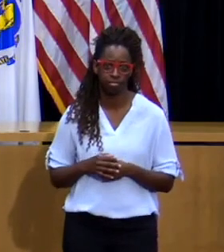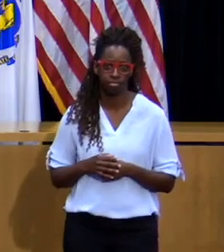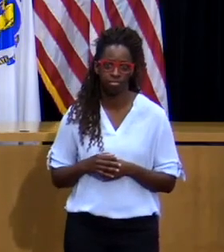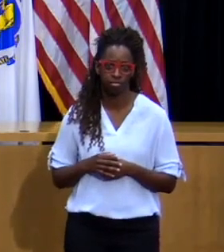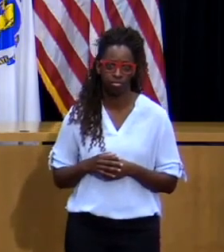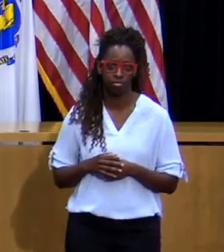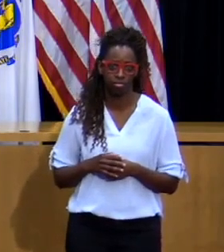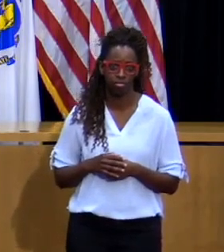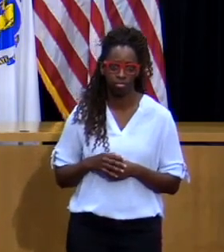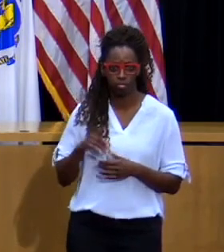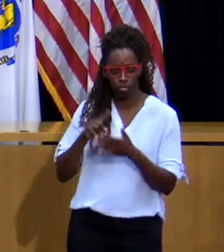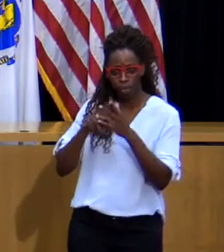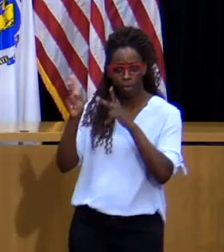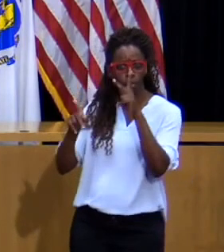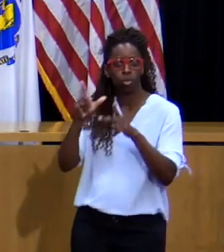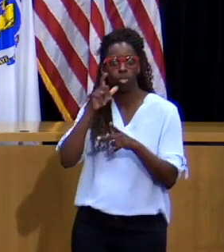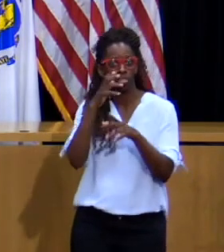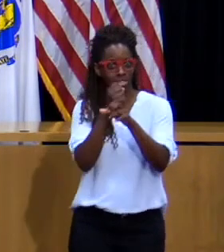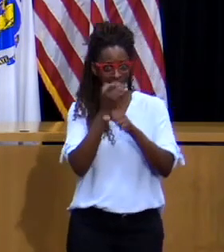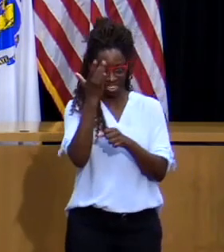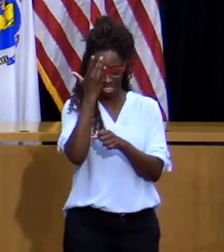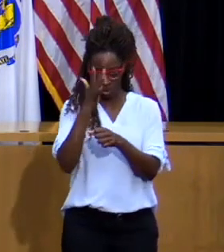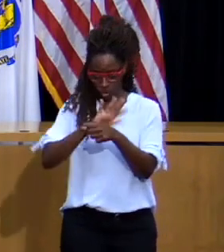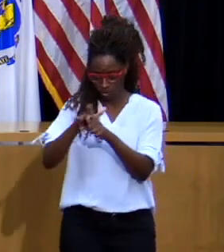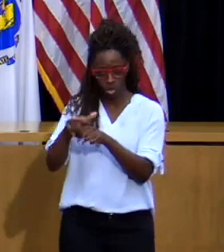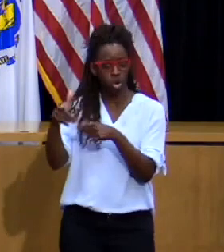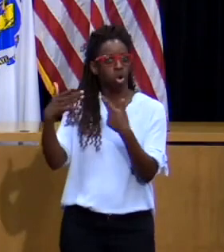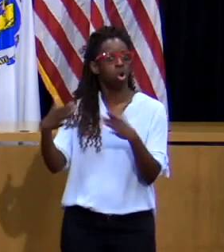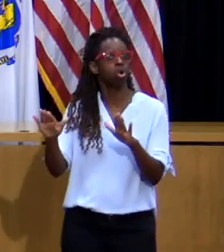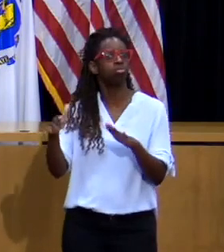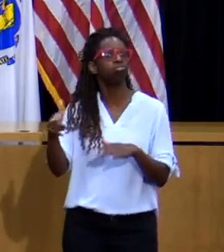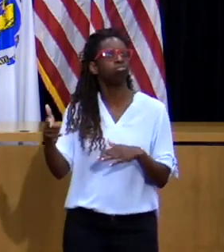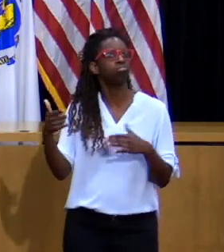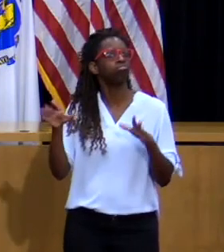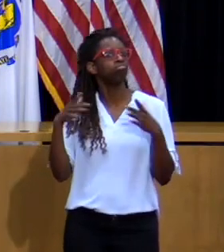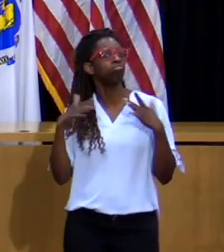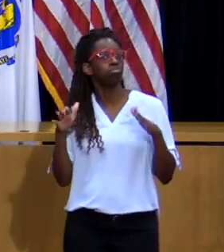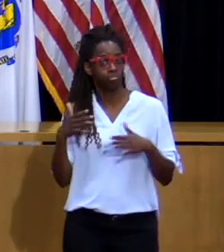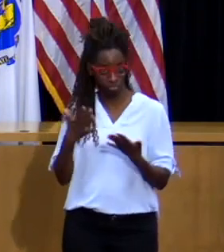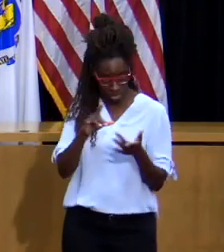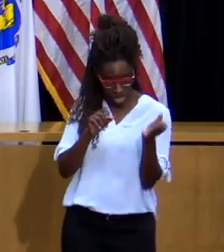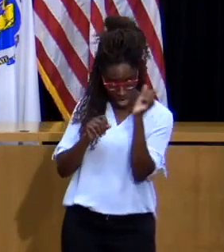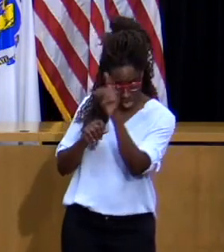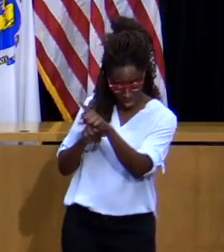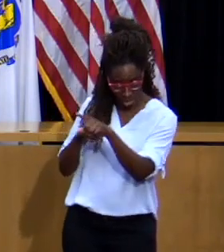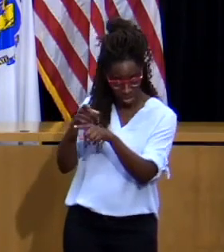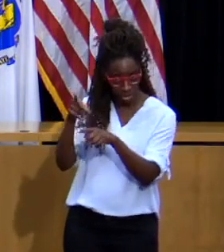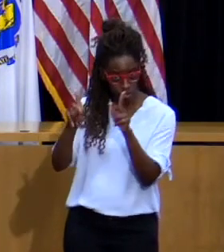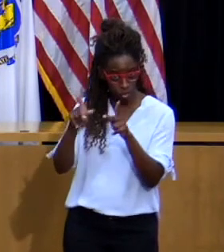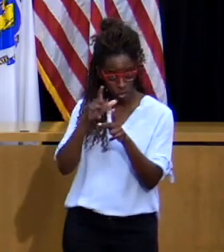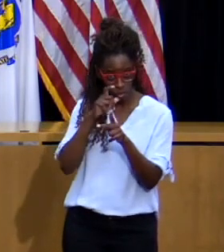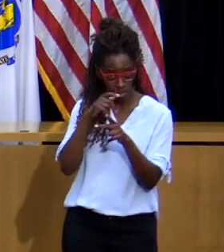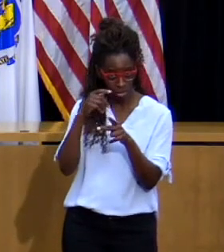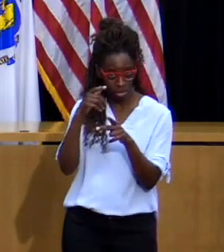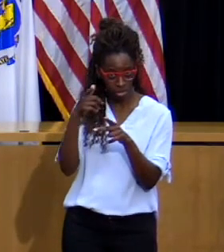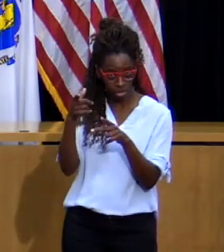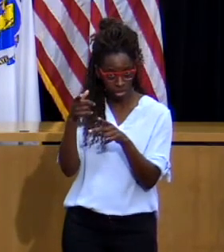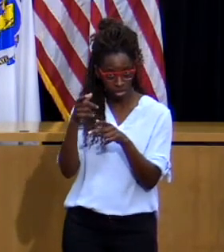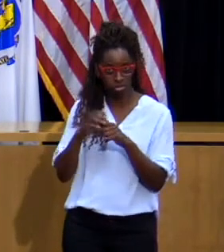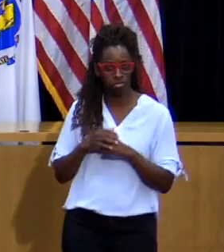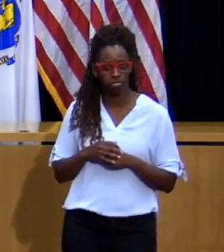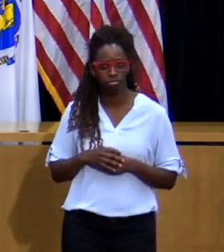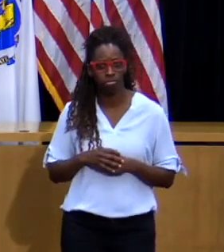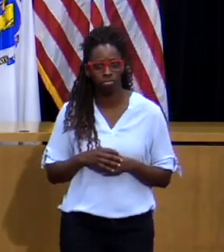immunity enough? So I'm going to turn the natural immunity question over to Dr. Bidinger, and I'll come back on the numbers. How's